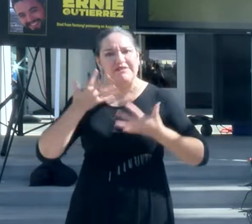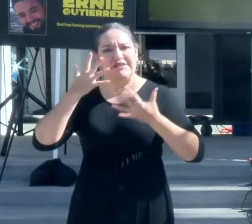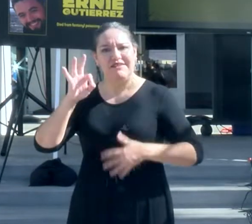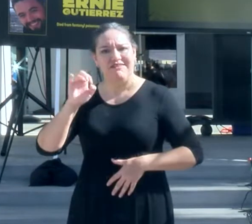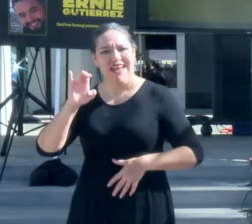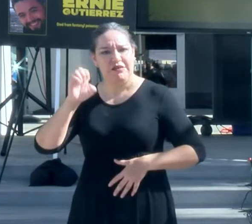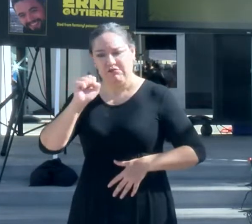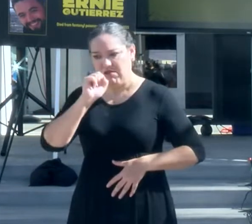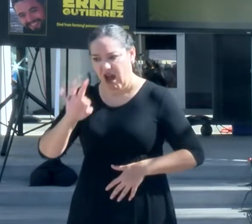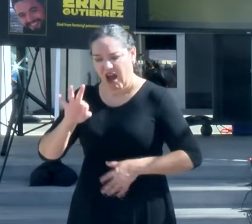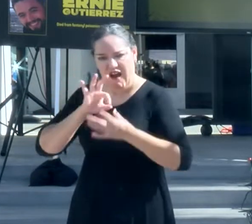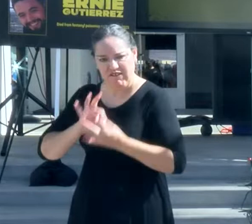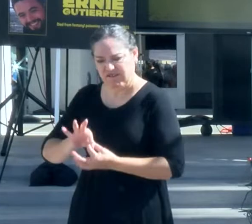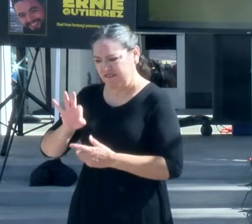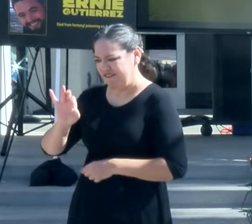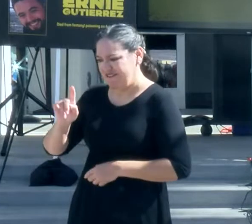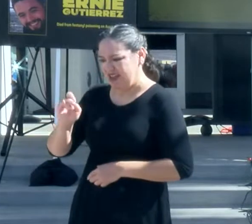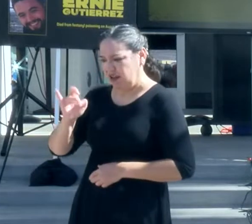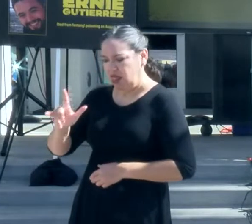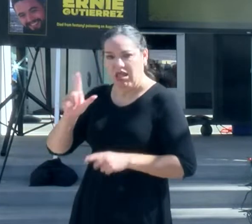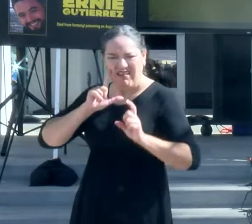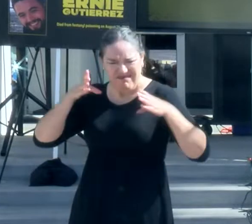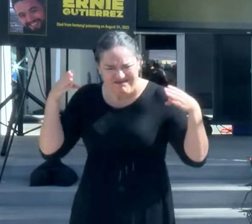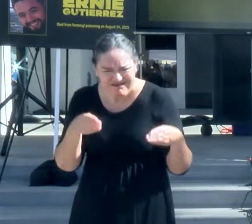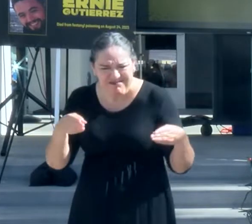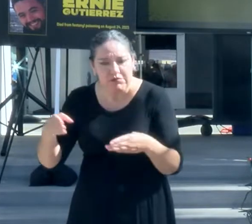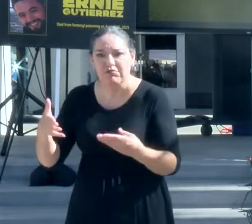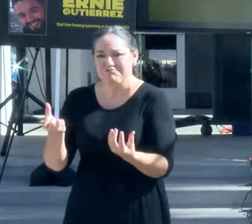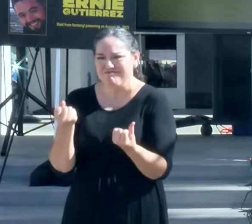multiracial ethnicities and age groups.